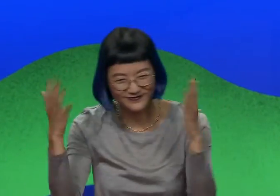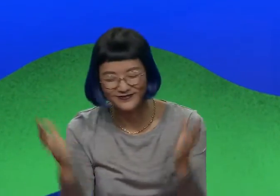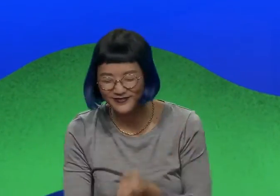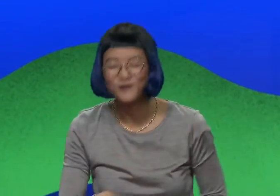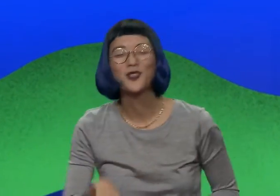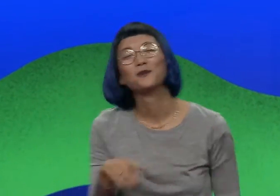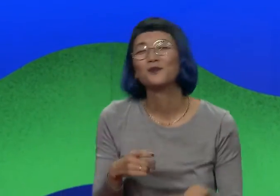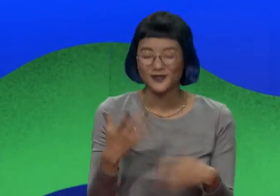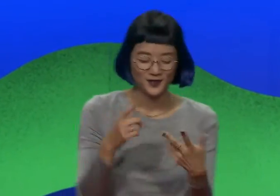Good job, everyone.